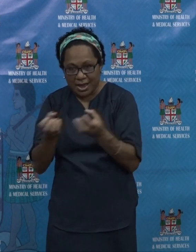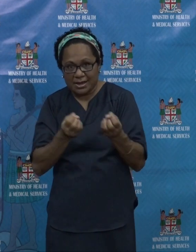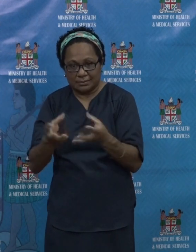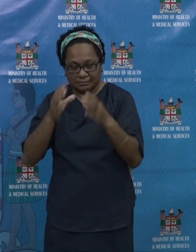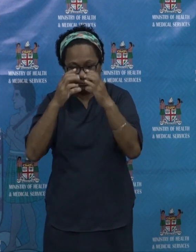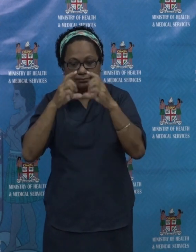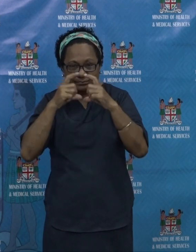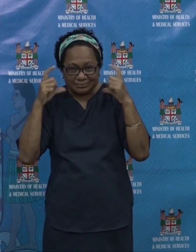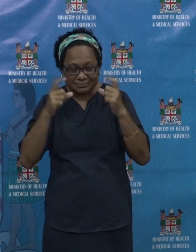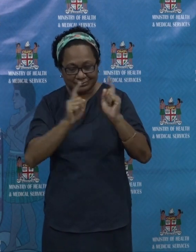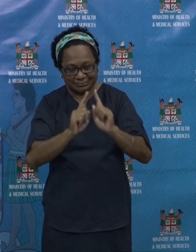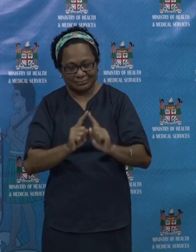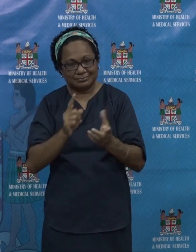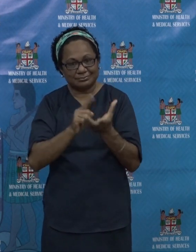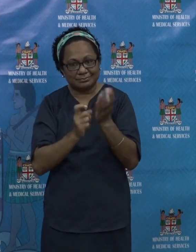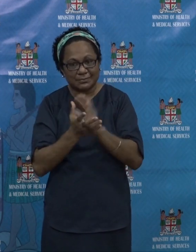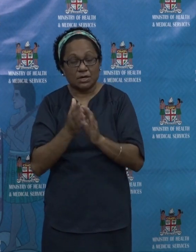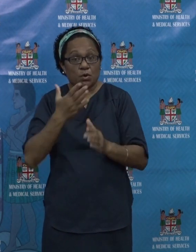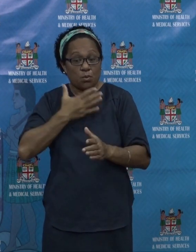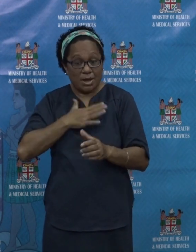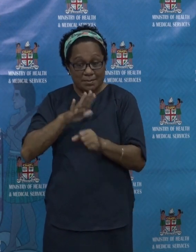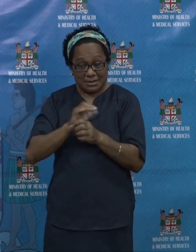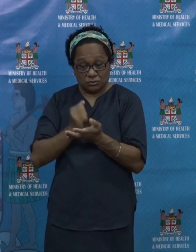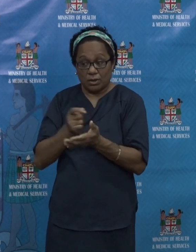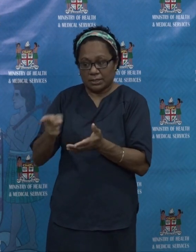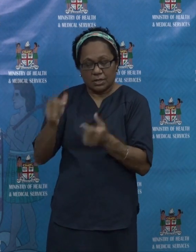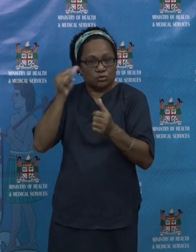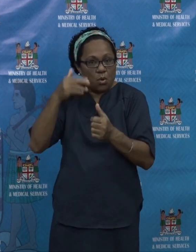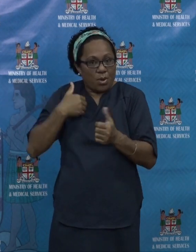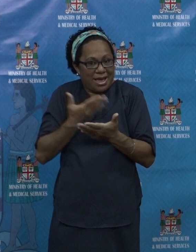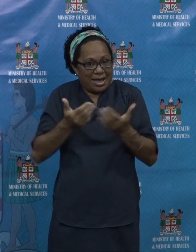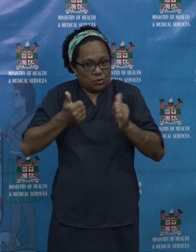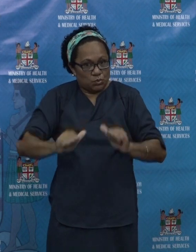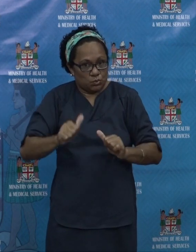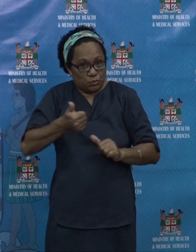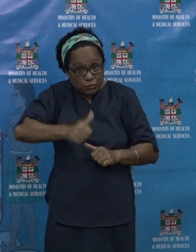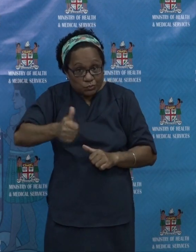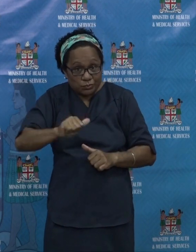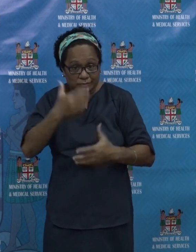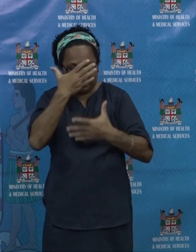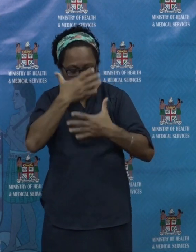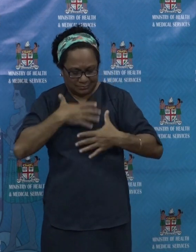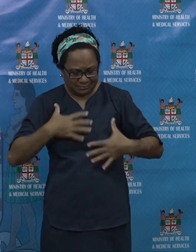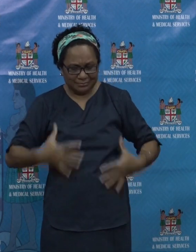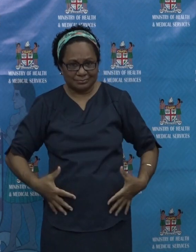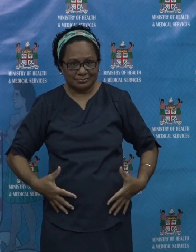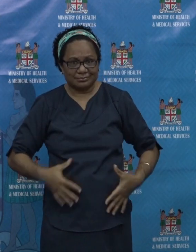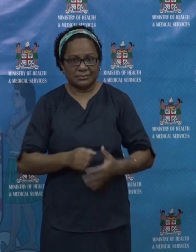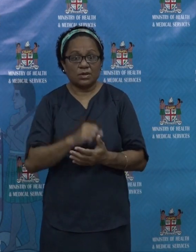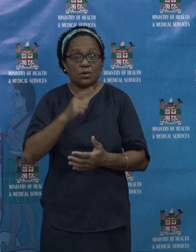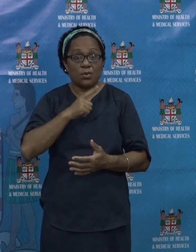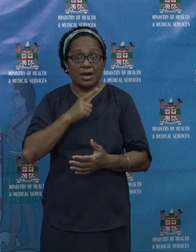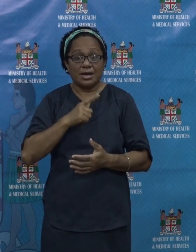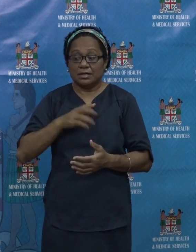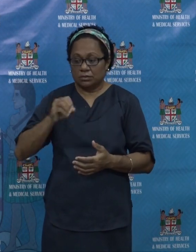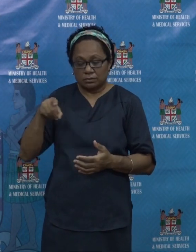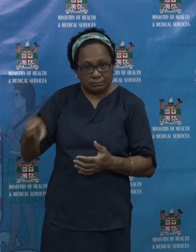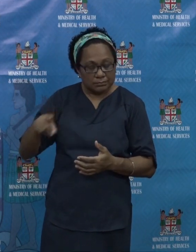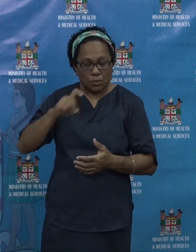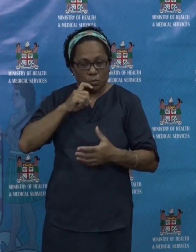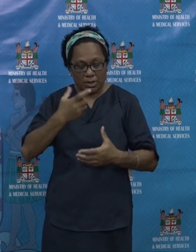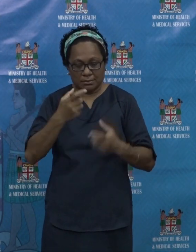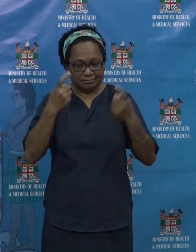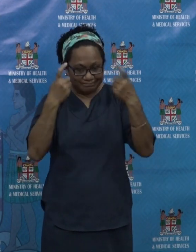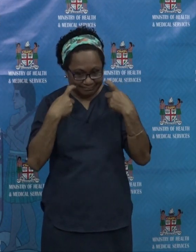healthcare workers are vaccinated, well-trained in PPE use, and are diligent in helping each other to maintain PPE discipline in the